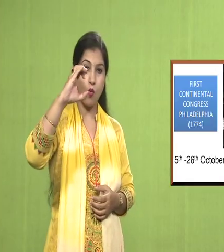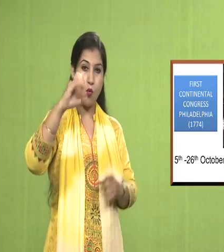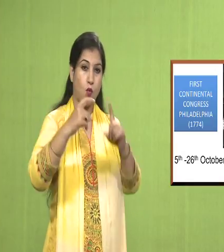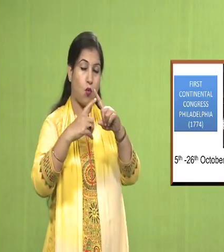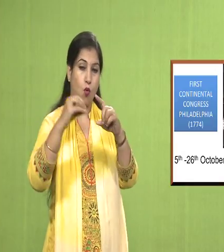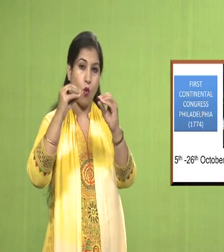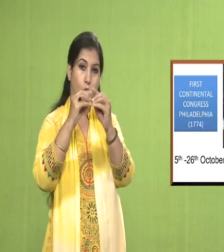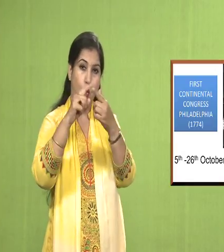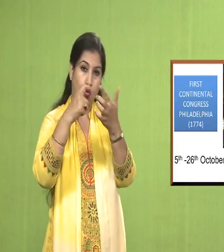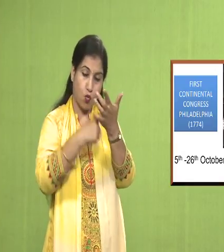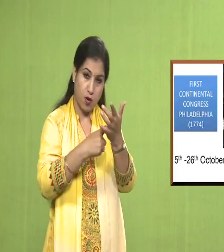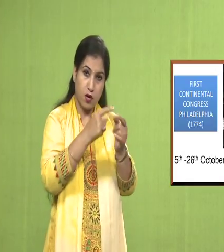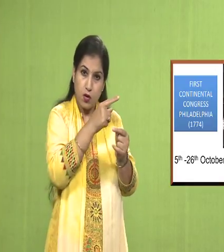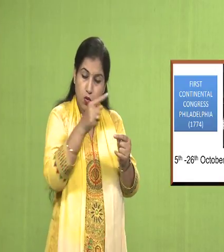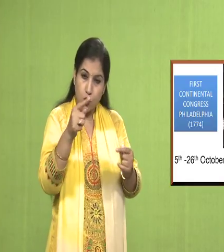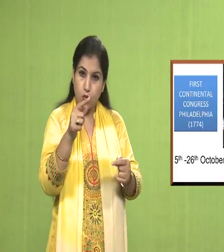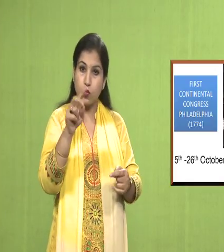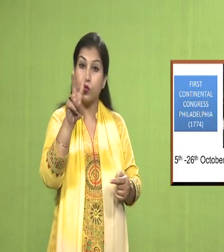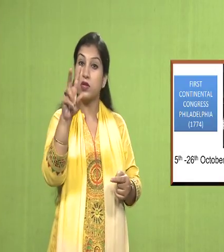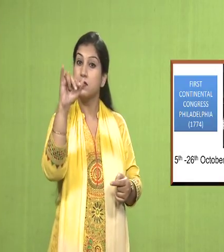till 26th October in the year